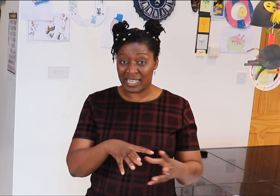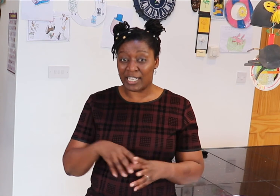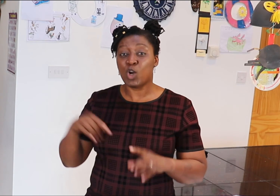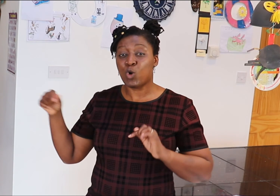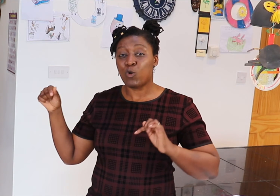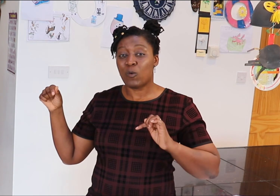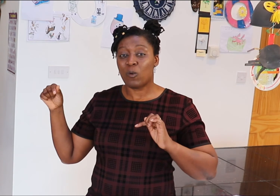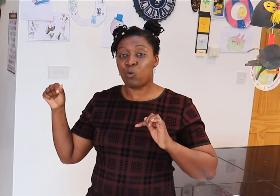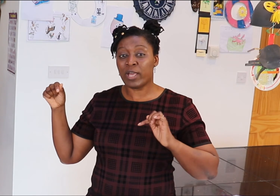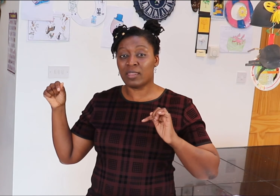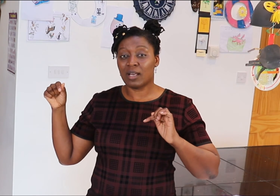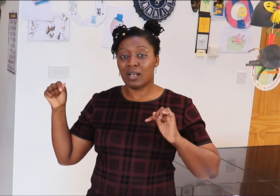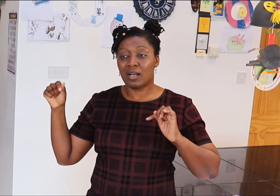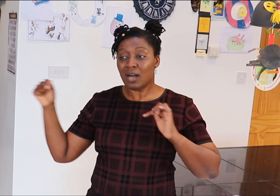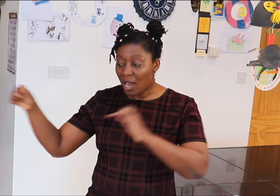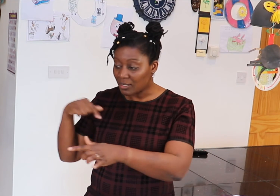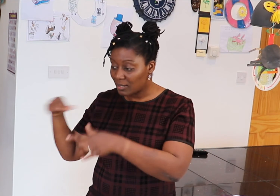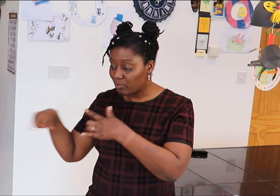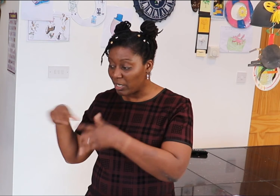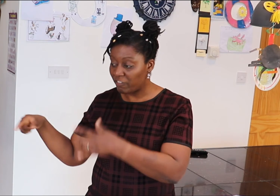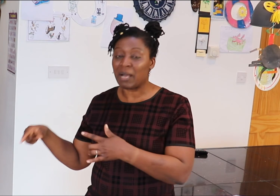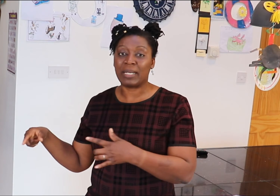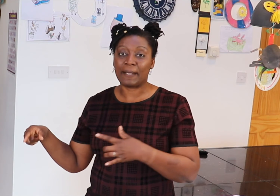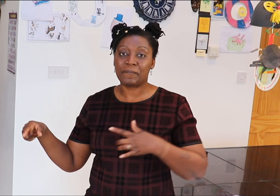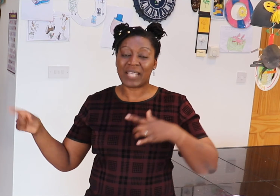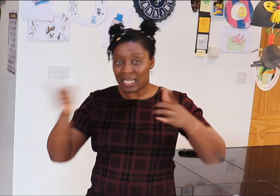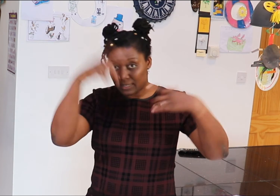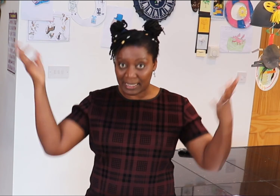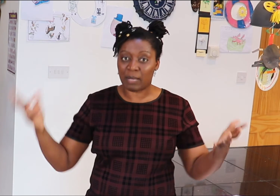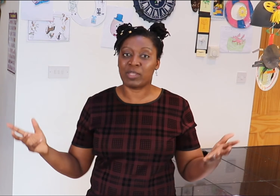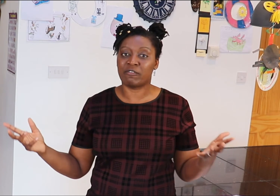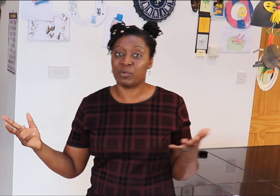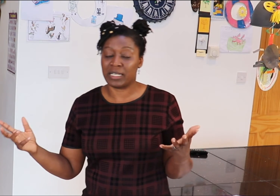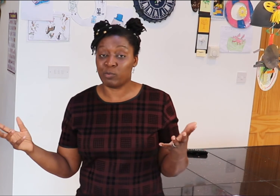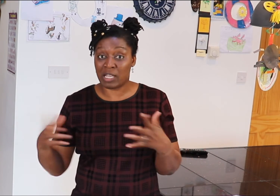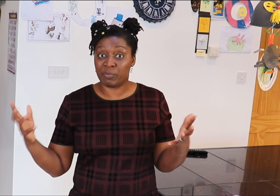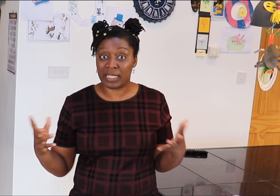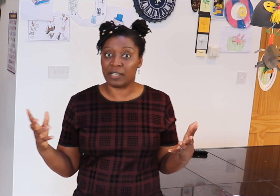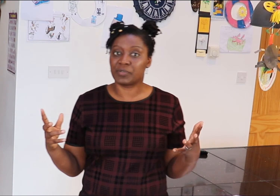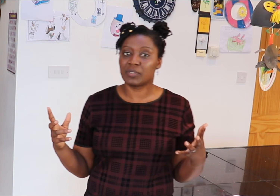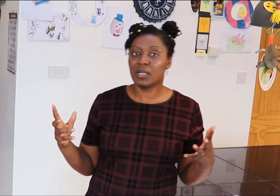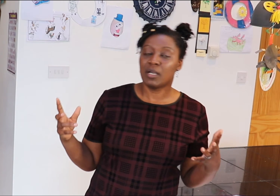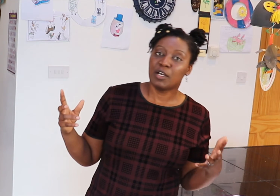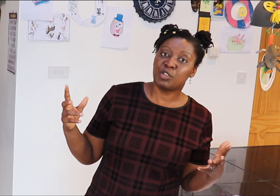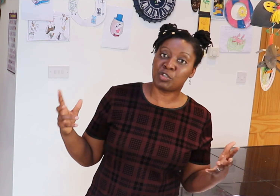learning with us being family, and it's the same with everybody else.